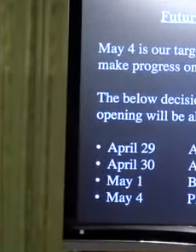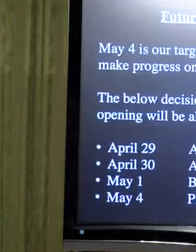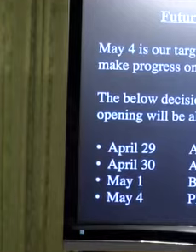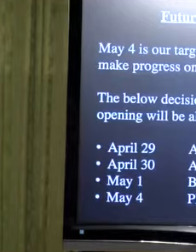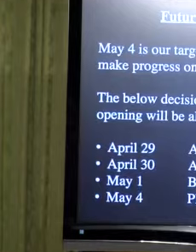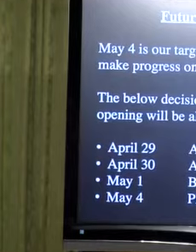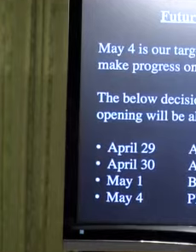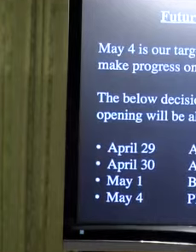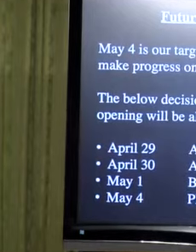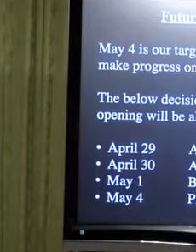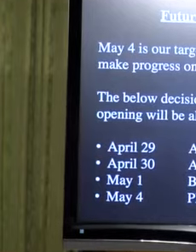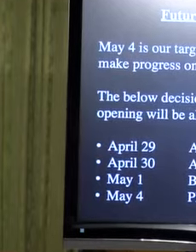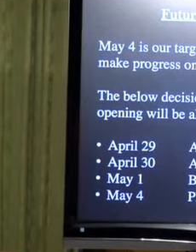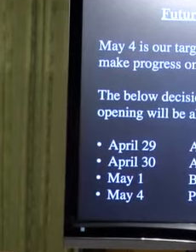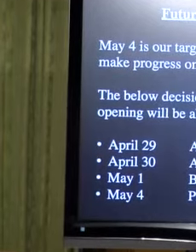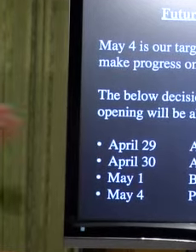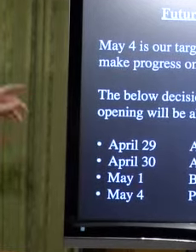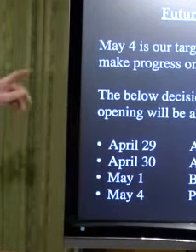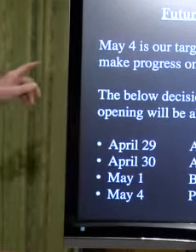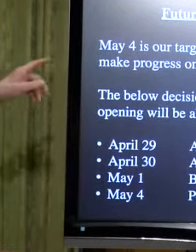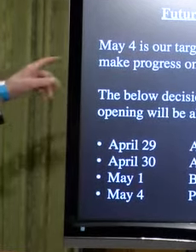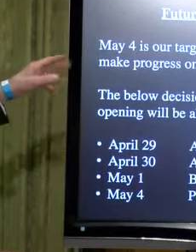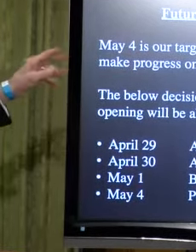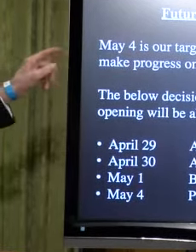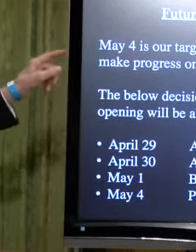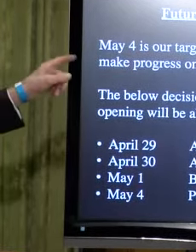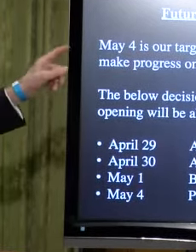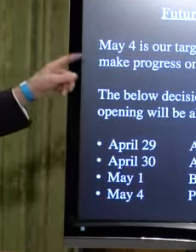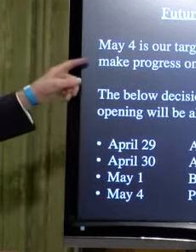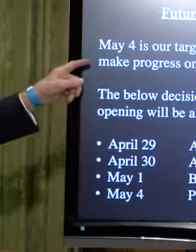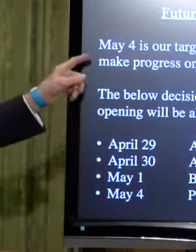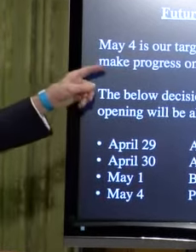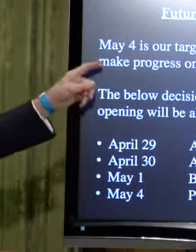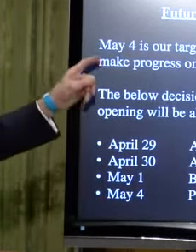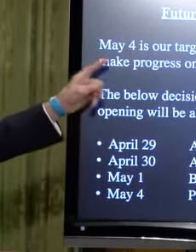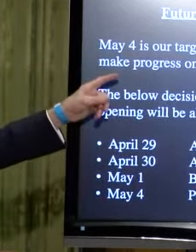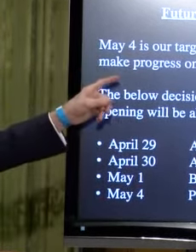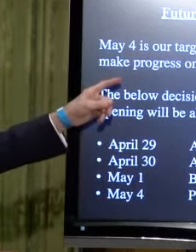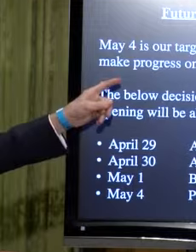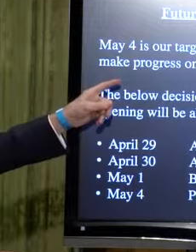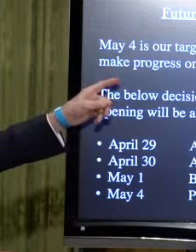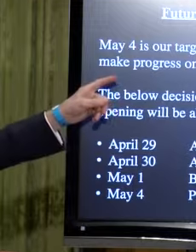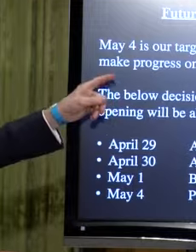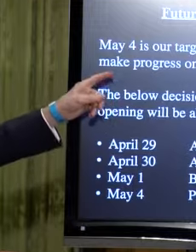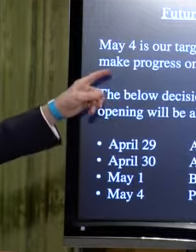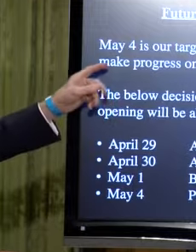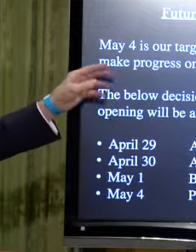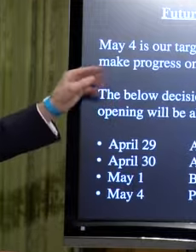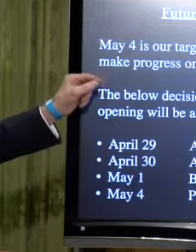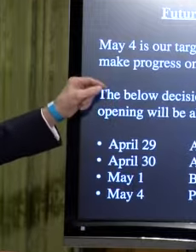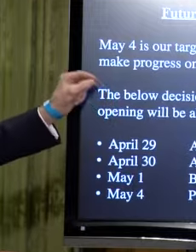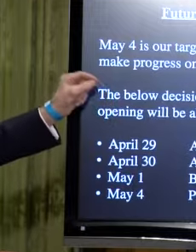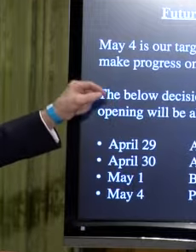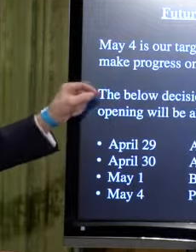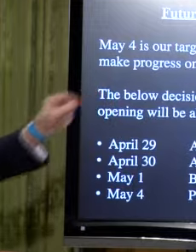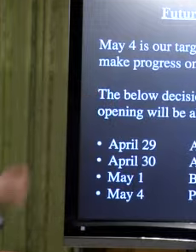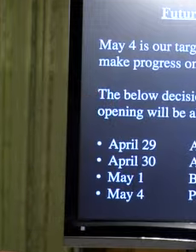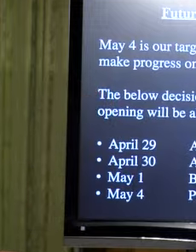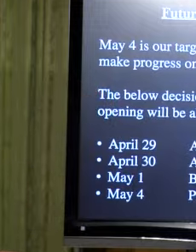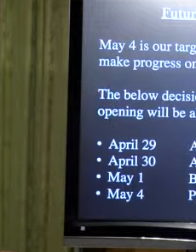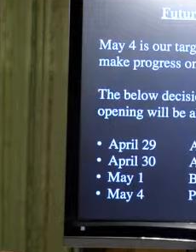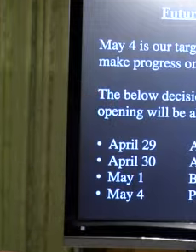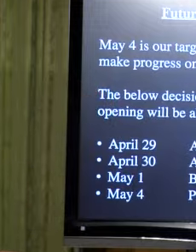points that lead up to May 4th. And first of all, I emphasize that May 4th is our target date for lifting